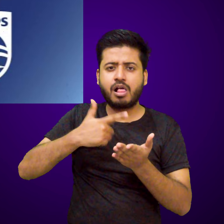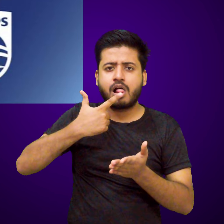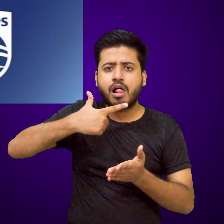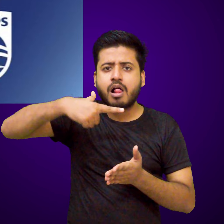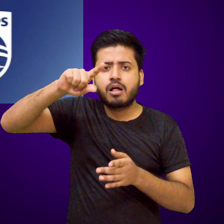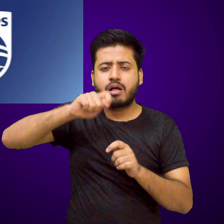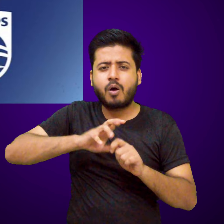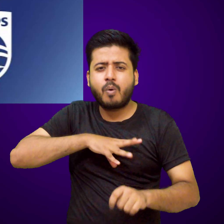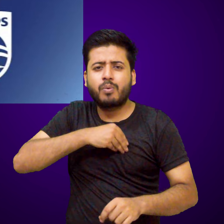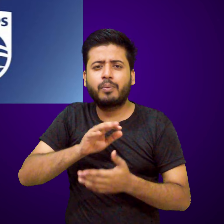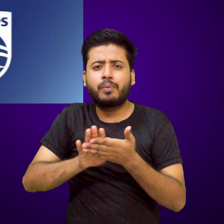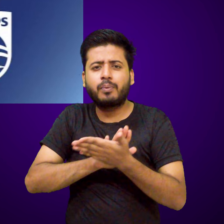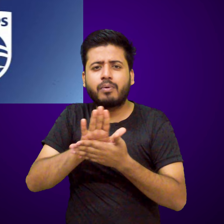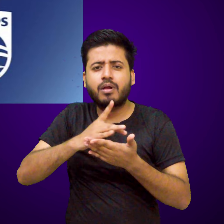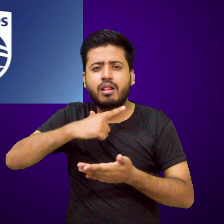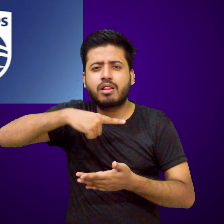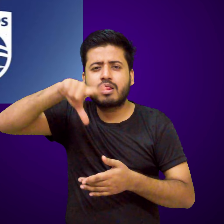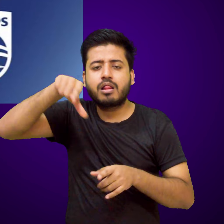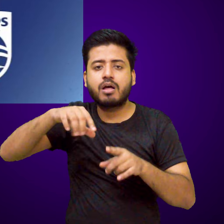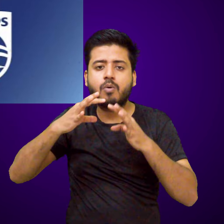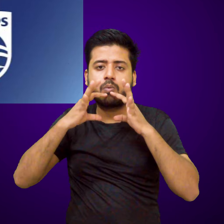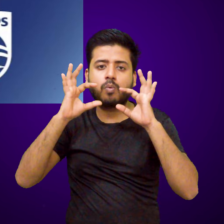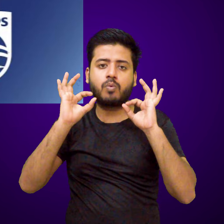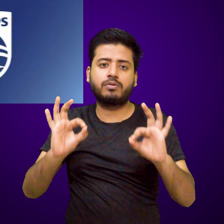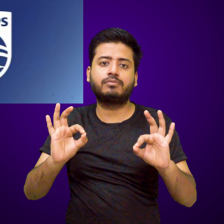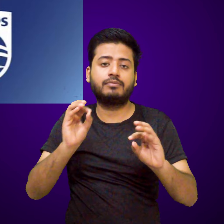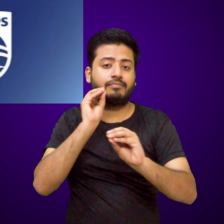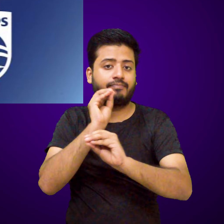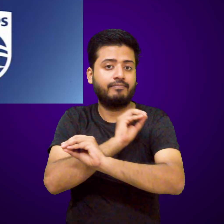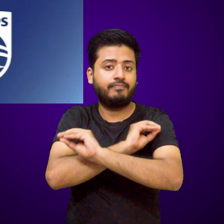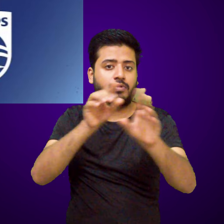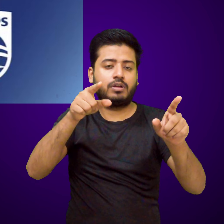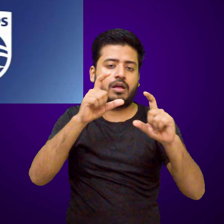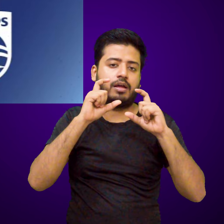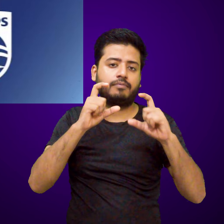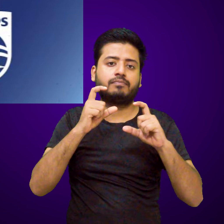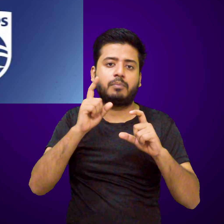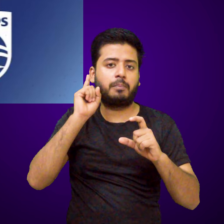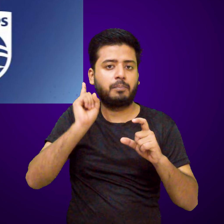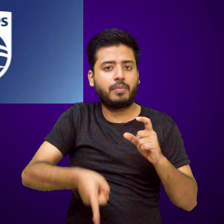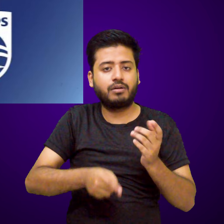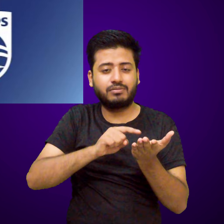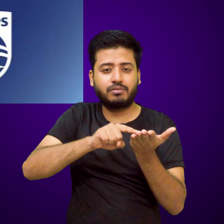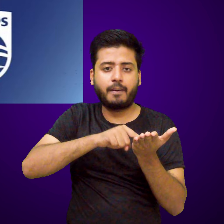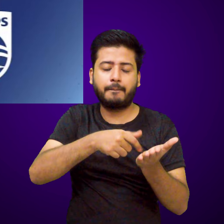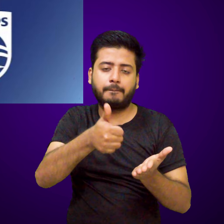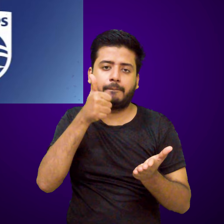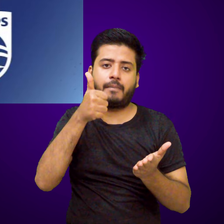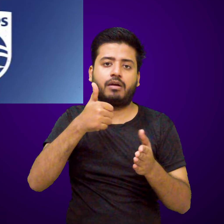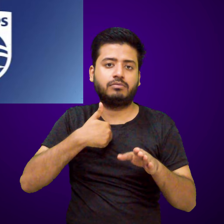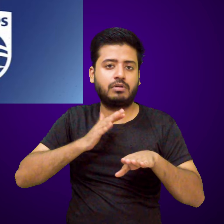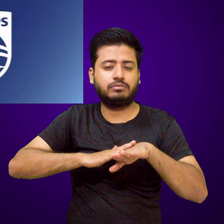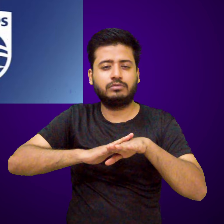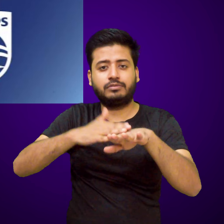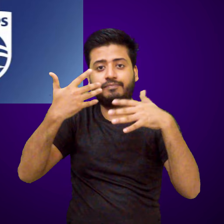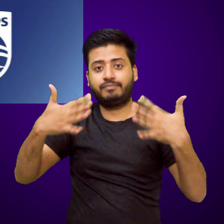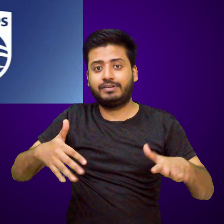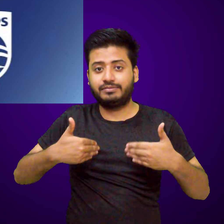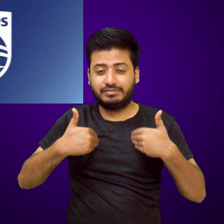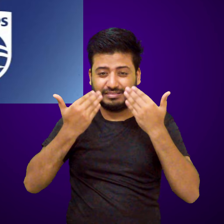center. For serious issues like a cracked cooktop surface, internal electrical faults, or if basic troubleshooting fails, it